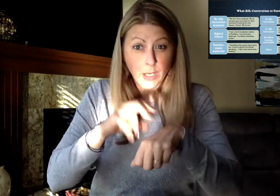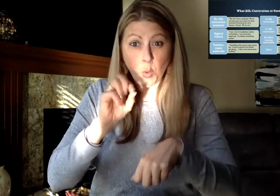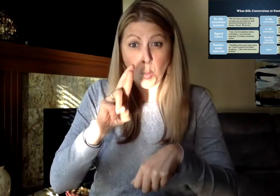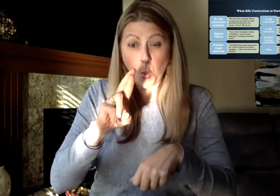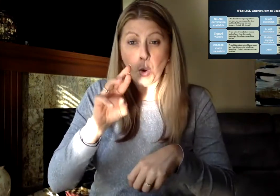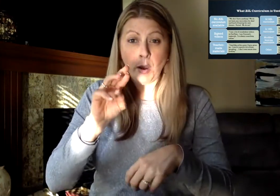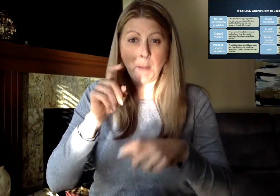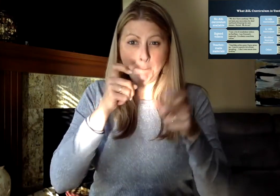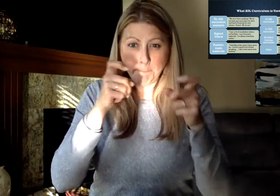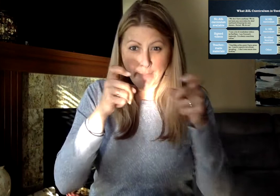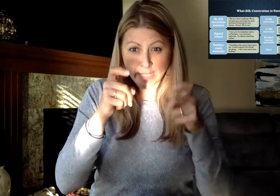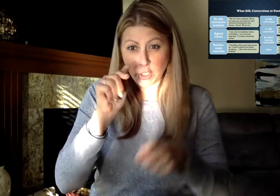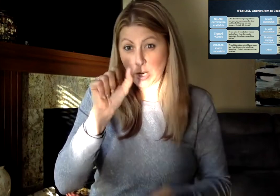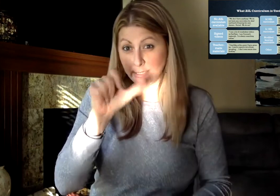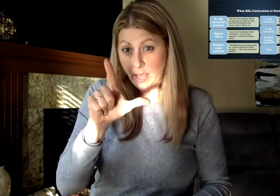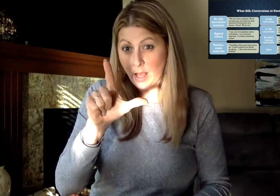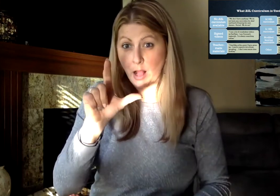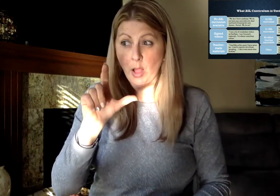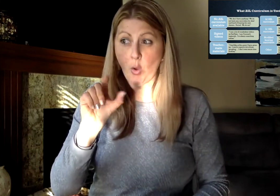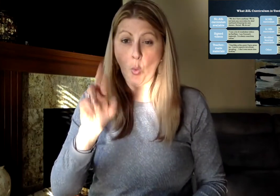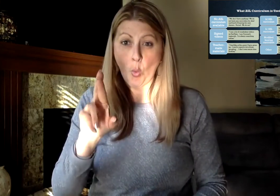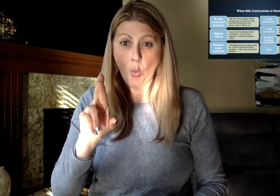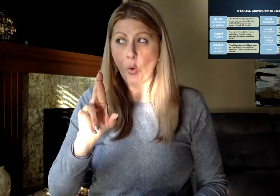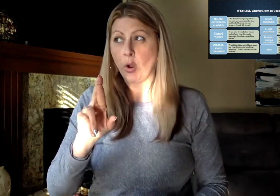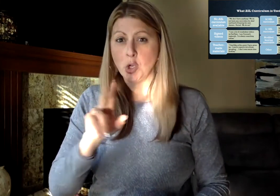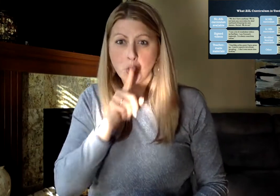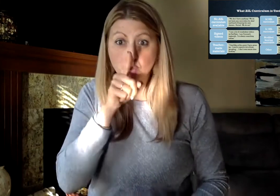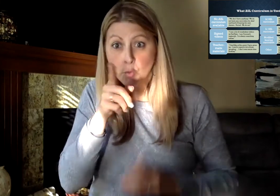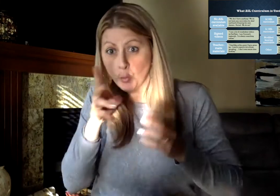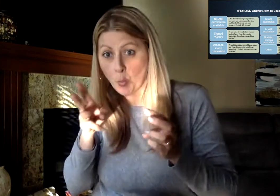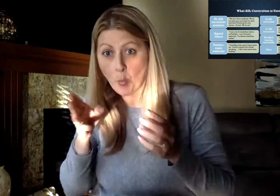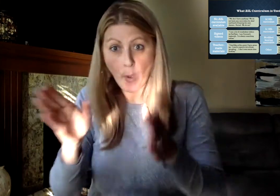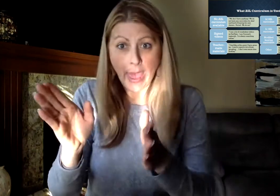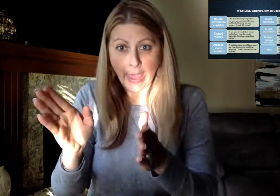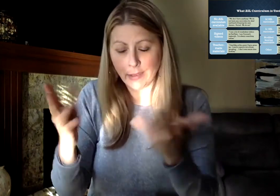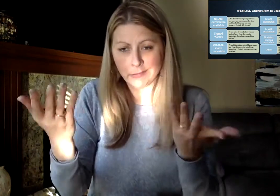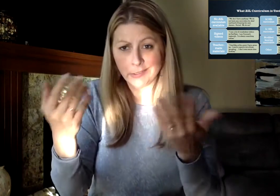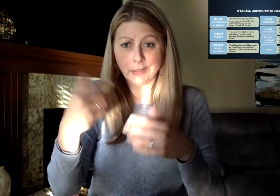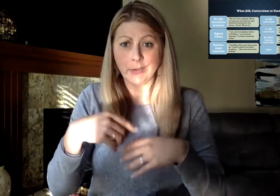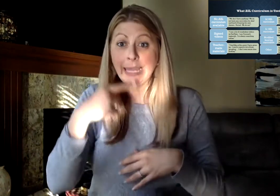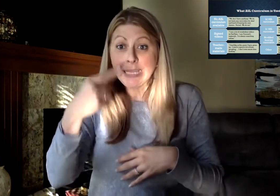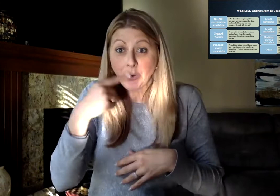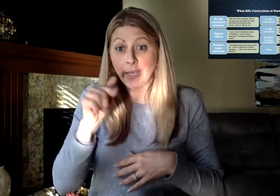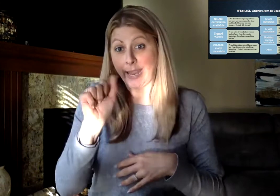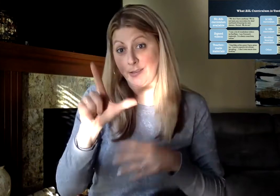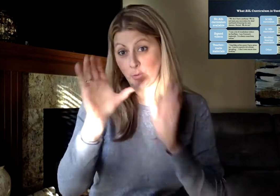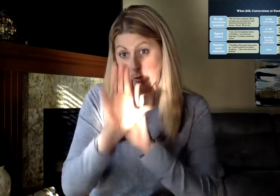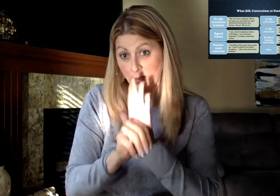Signing Naturally or Master ASL or True Way. Hearing